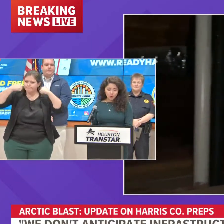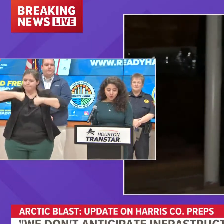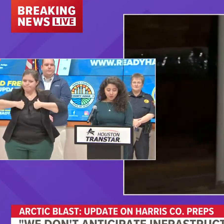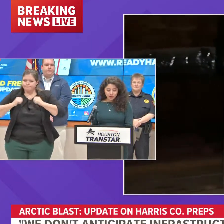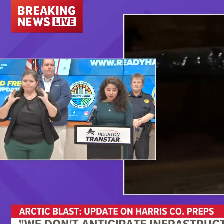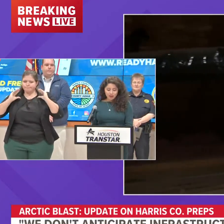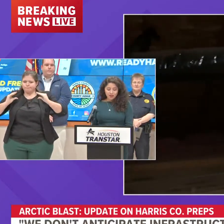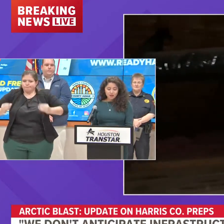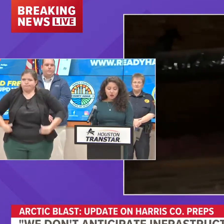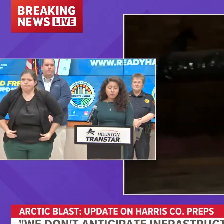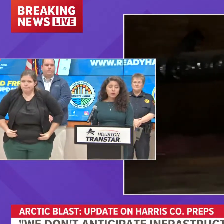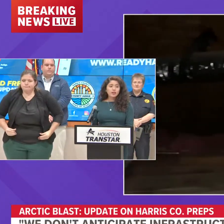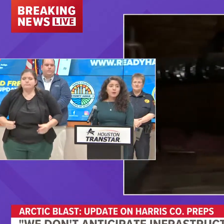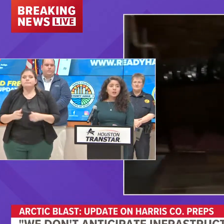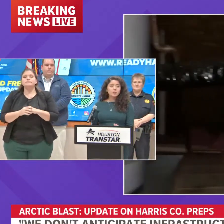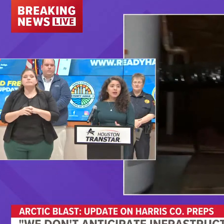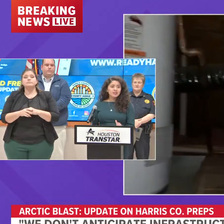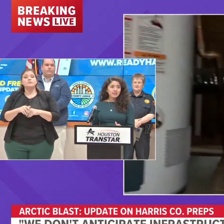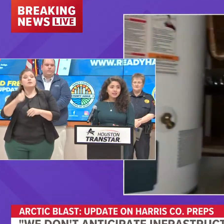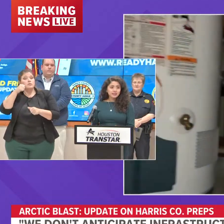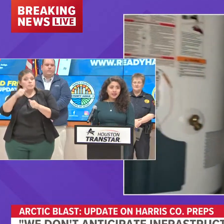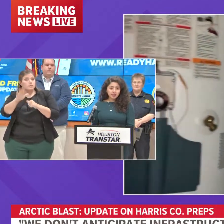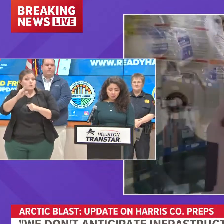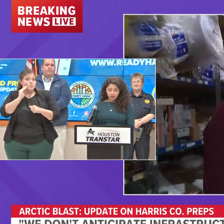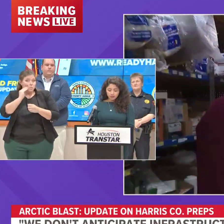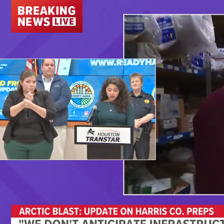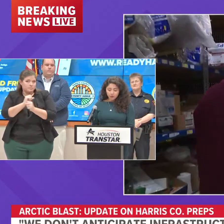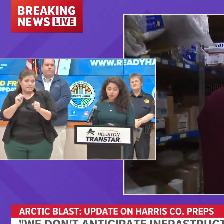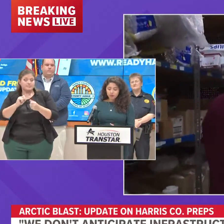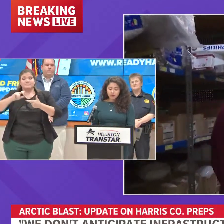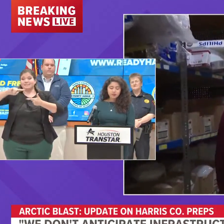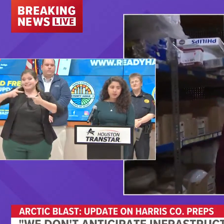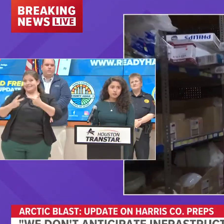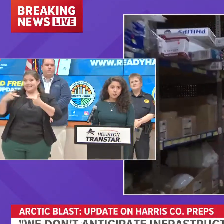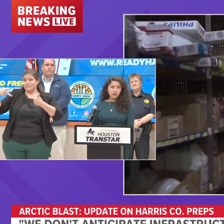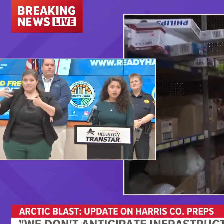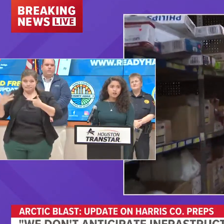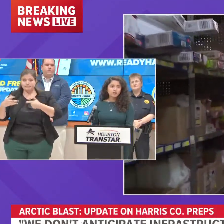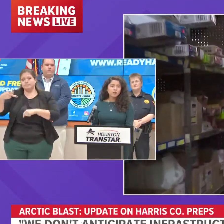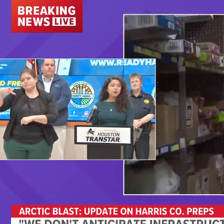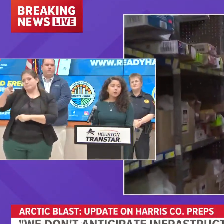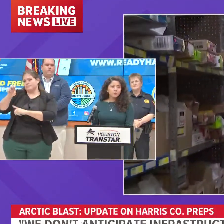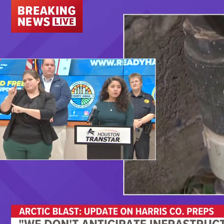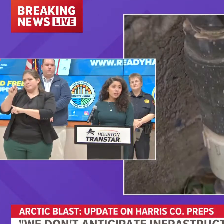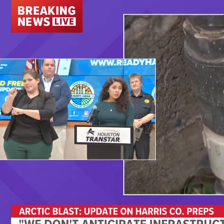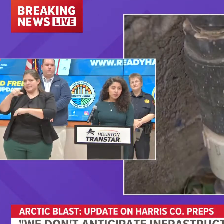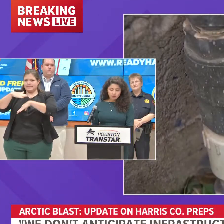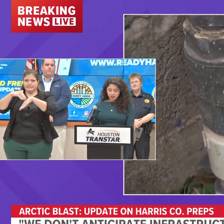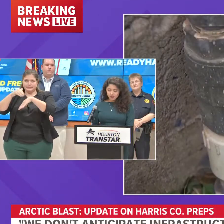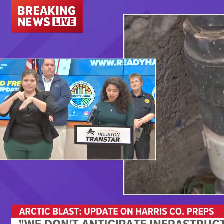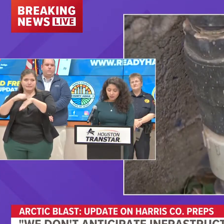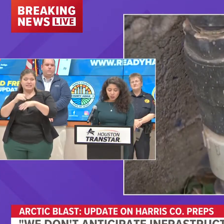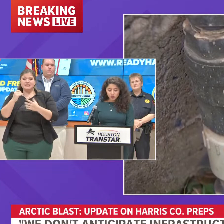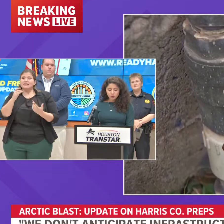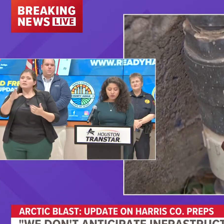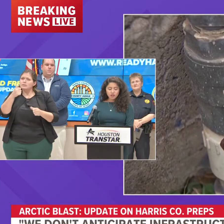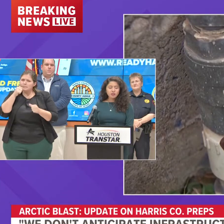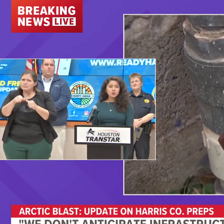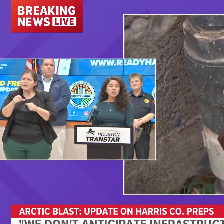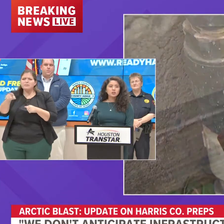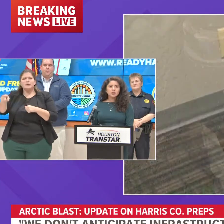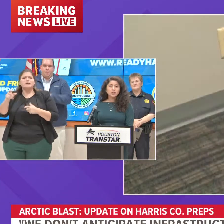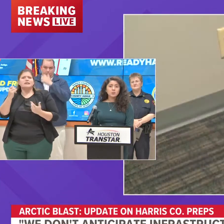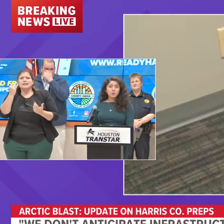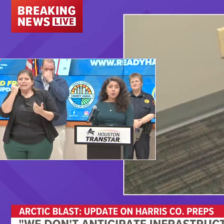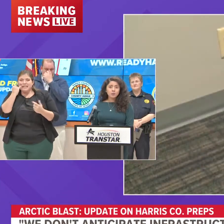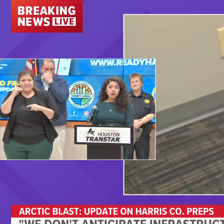safe in your home. Don't forget about your pets. That's the second P. Bring them inside if you can. If you can't bring them inside, make sure they've got